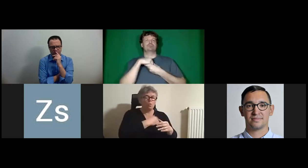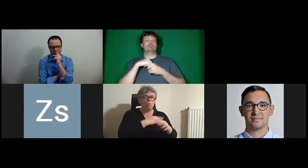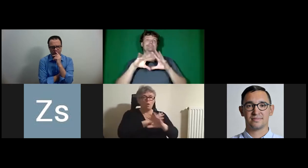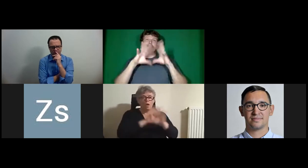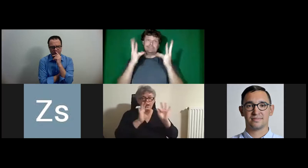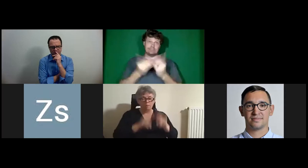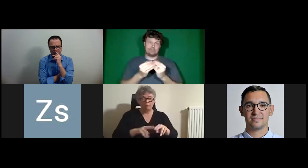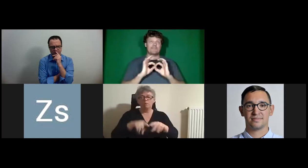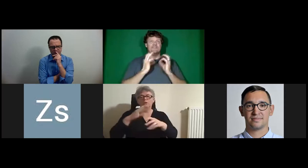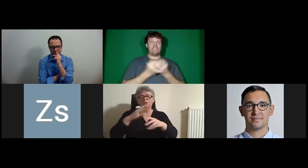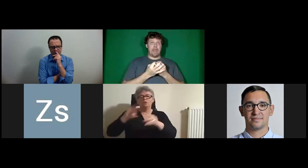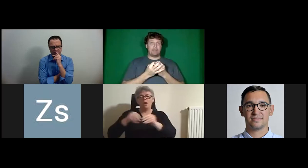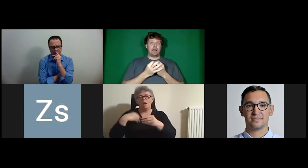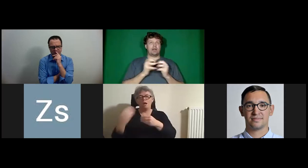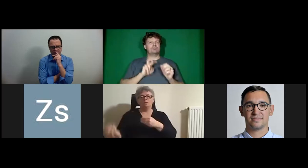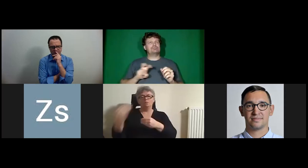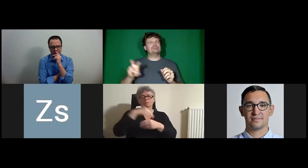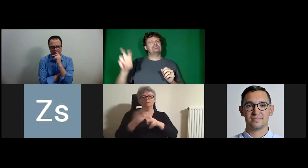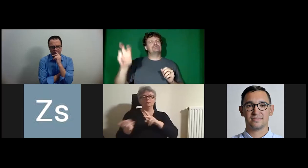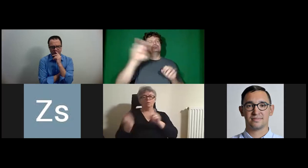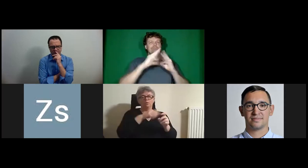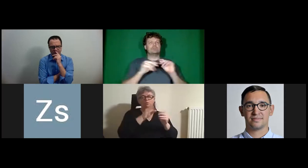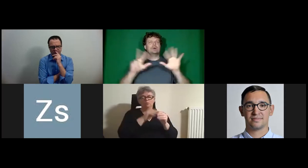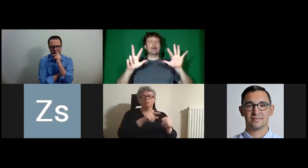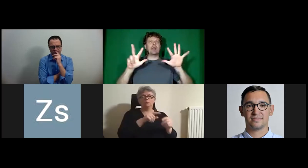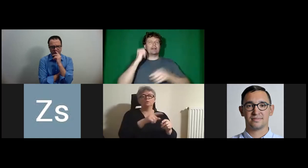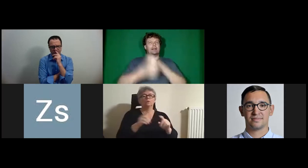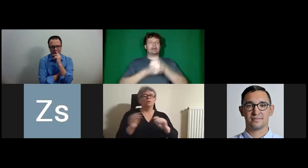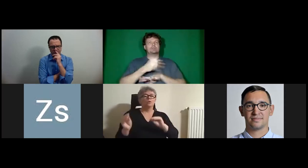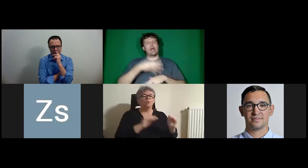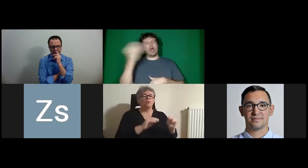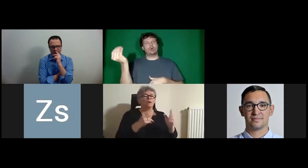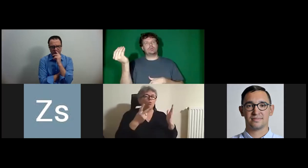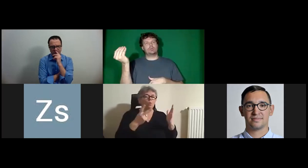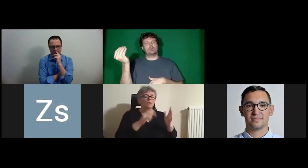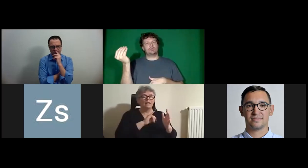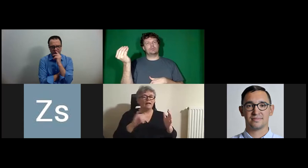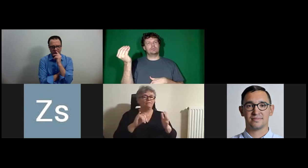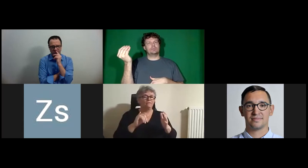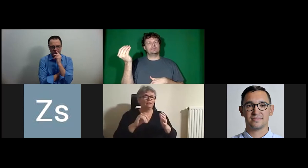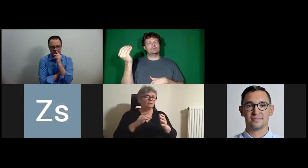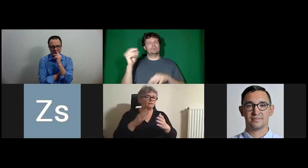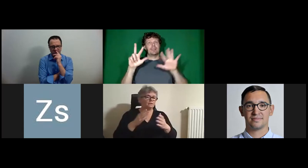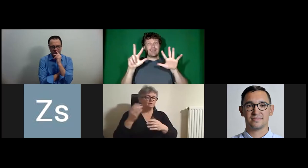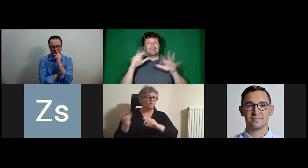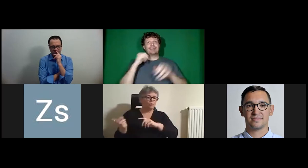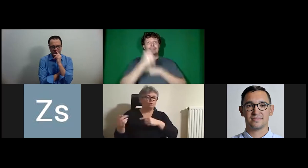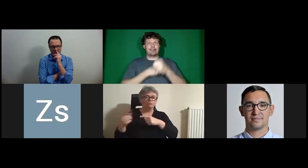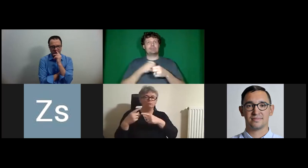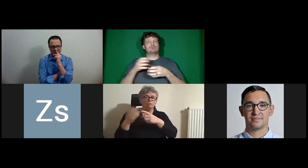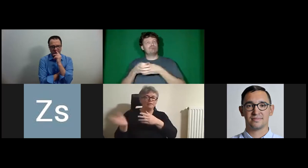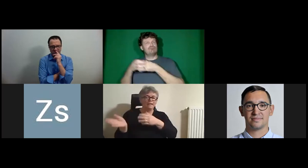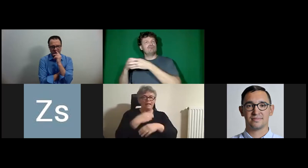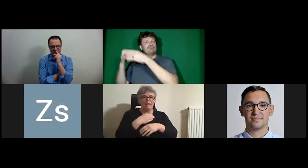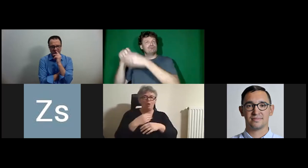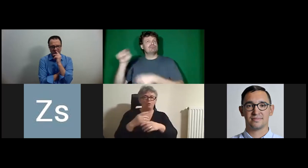alone. I arrange schooling and housing. And then, yes, my family has been with me for